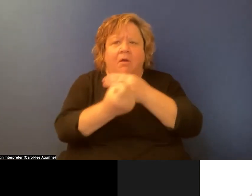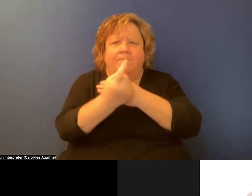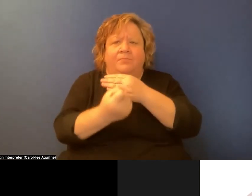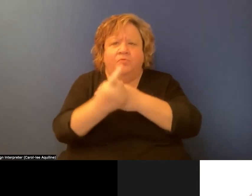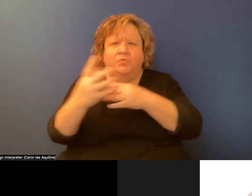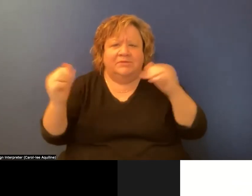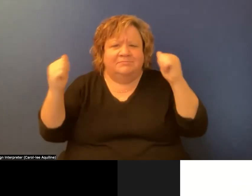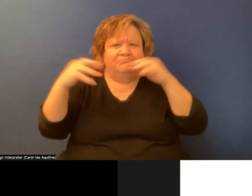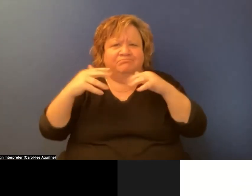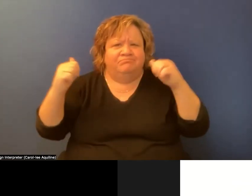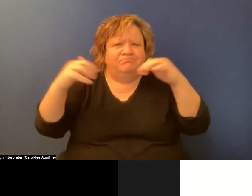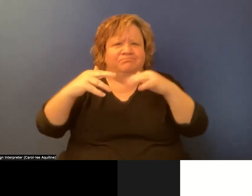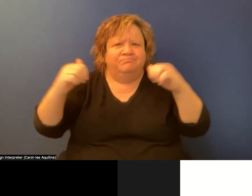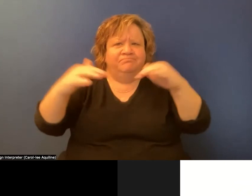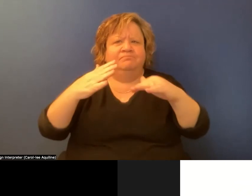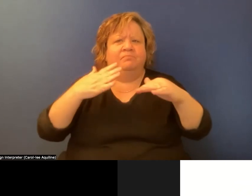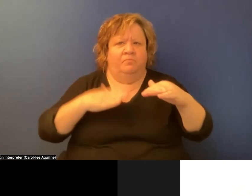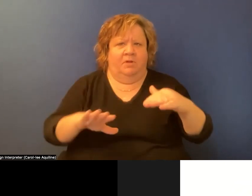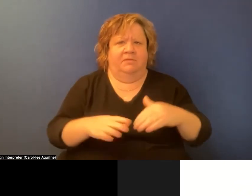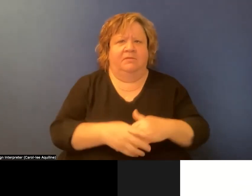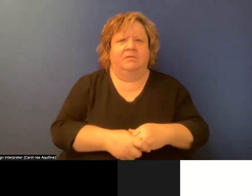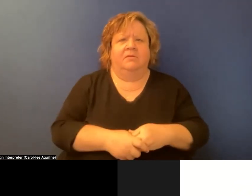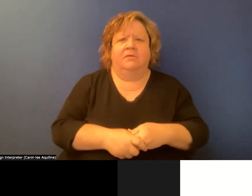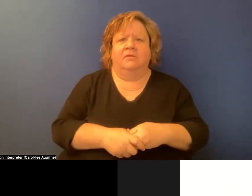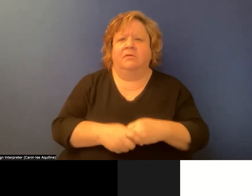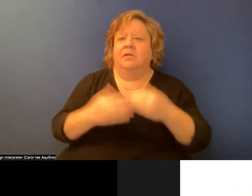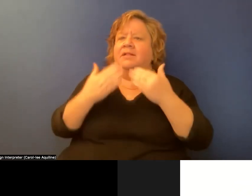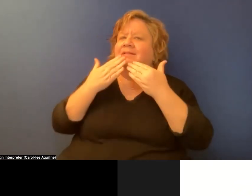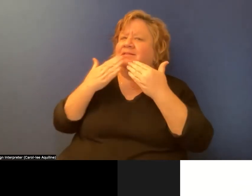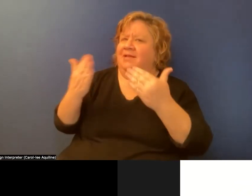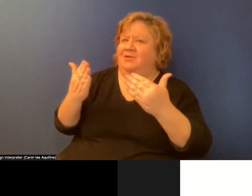Thank you, Maria. Monjural?